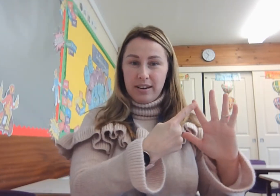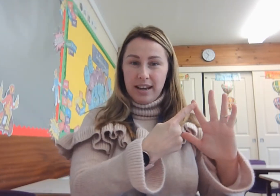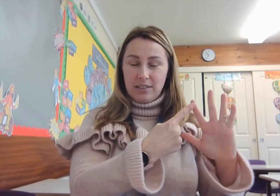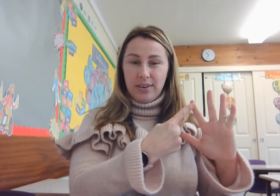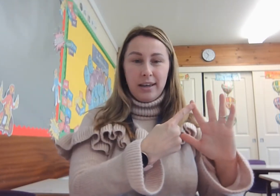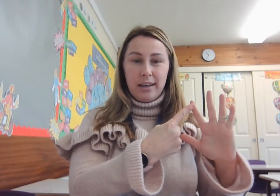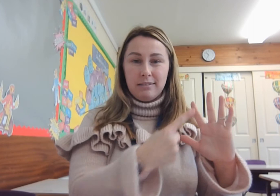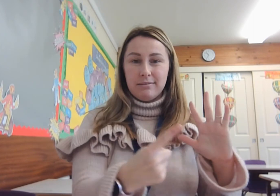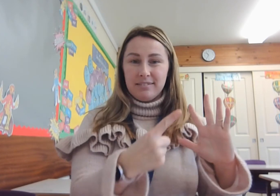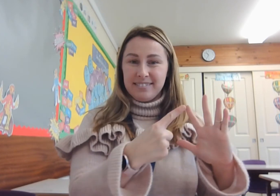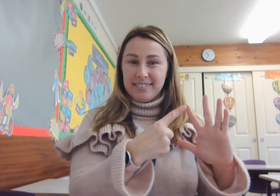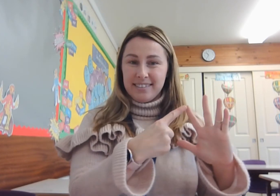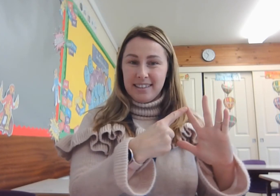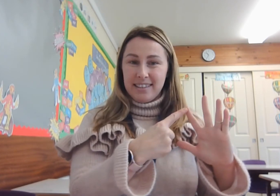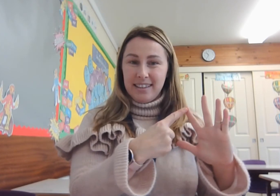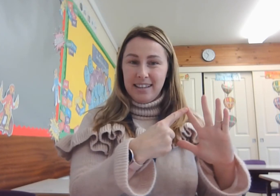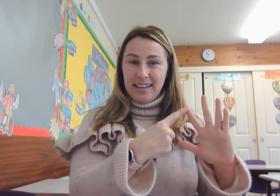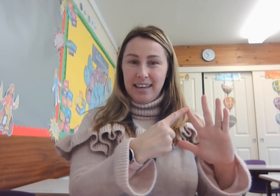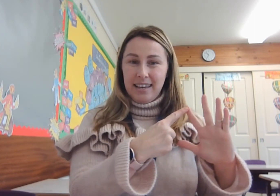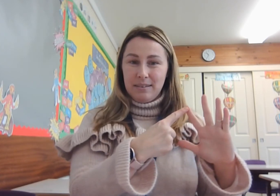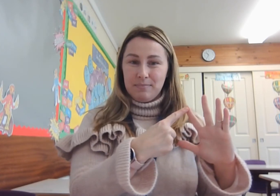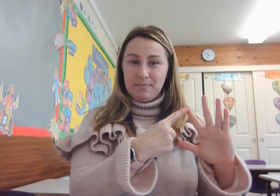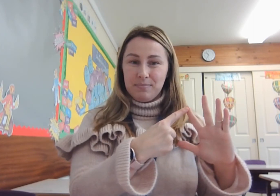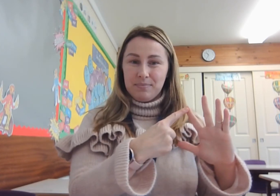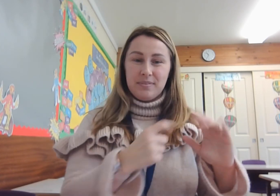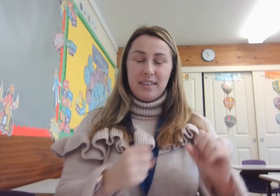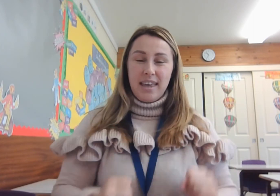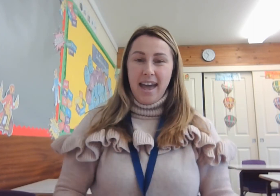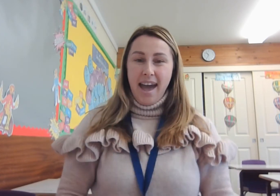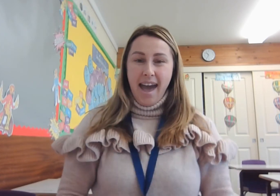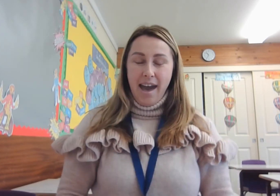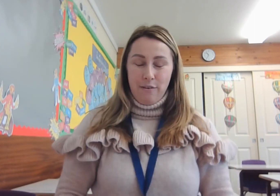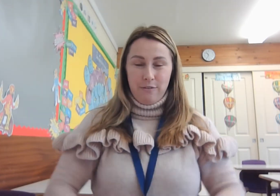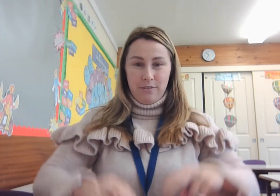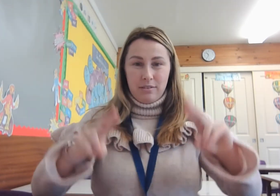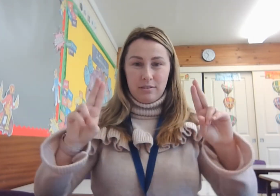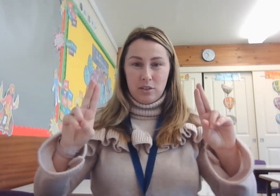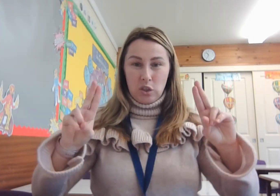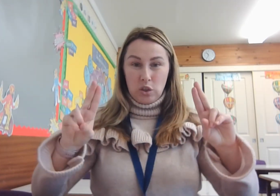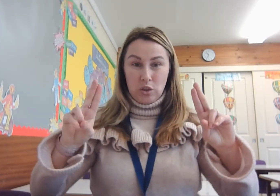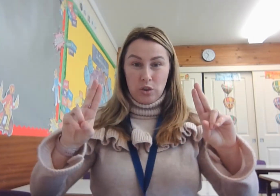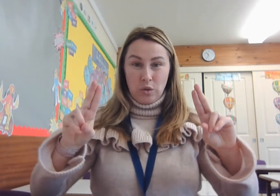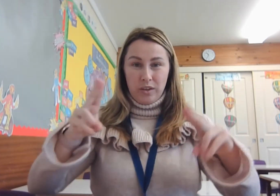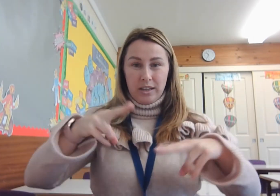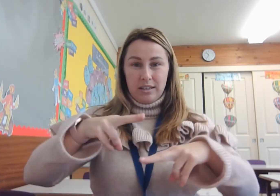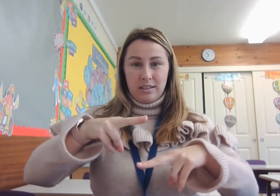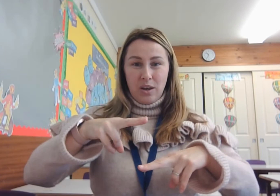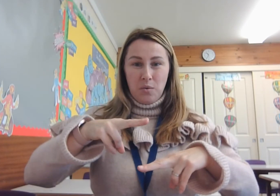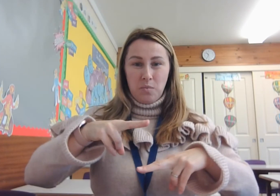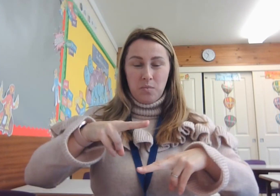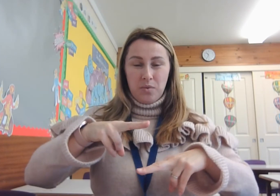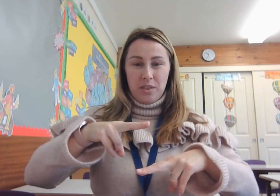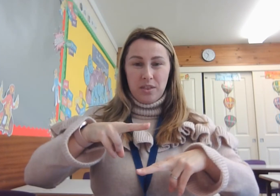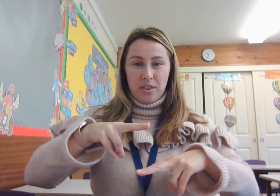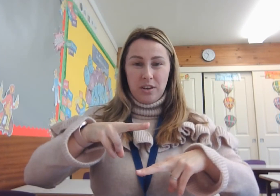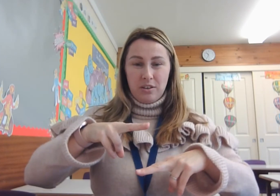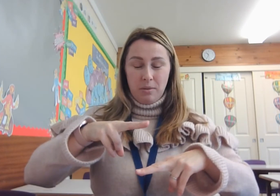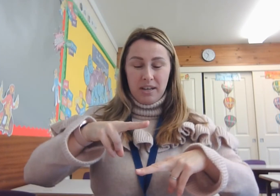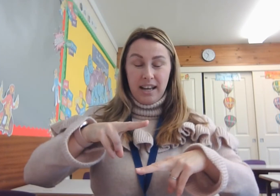index finger. E. F. Two fingers. Your dominant hand